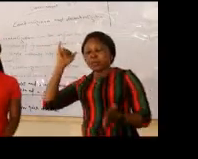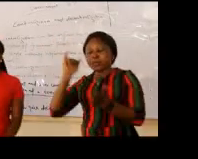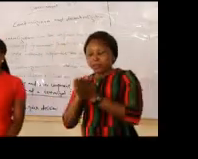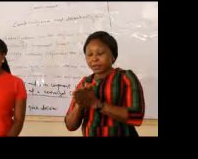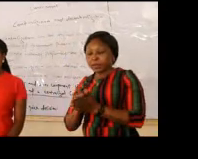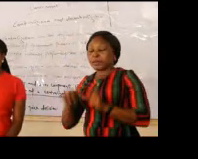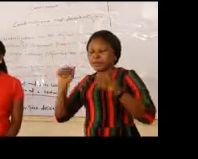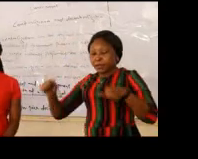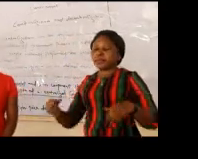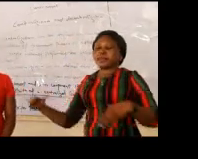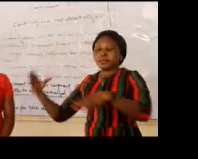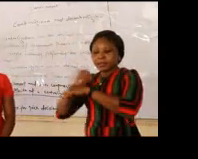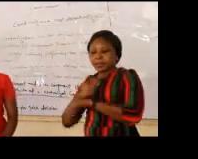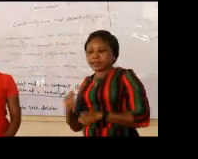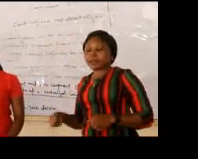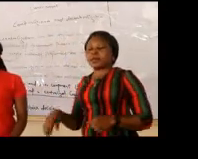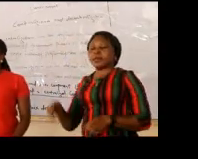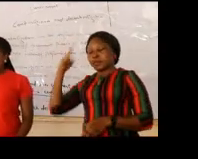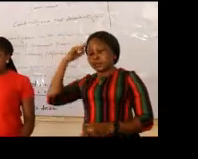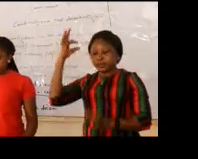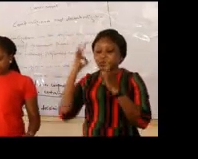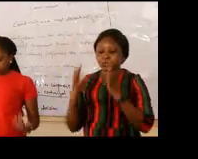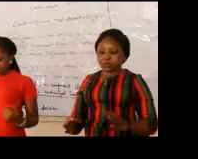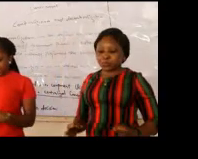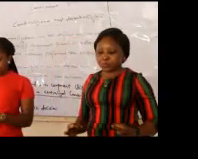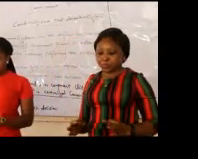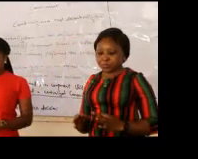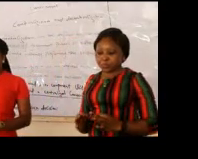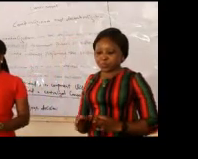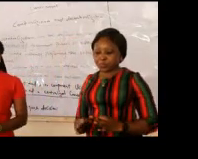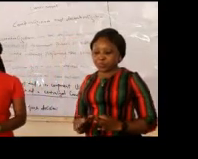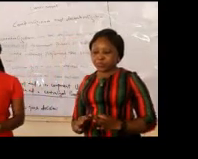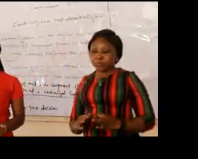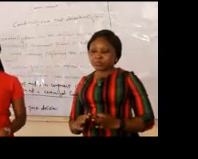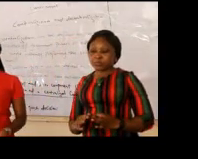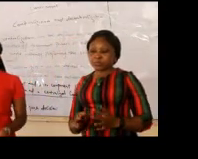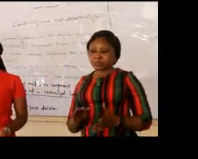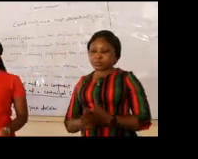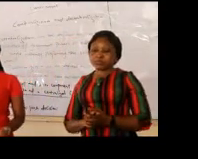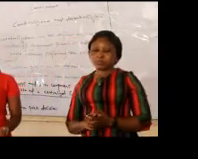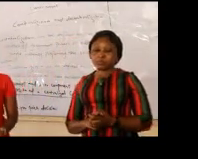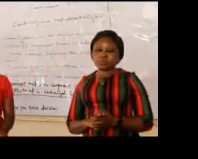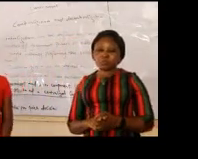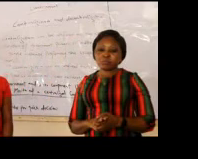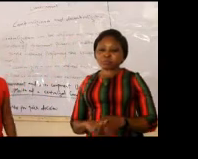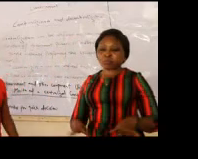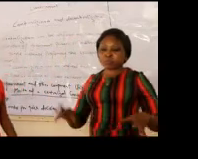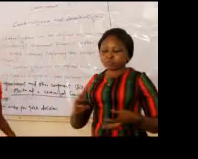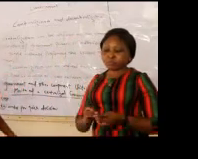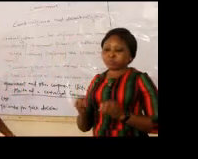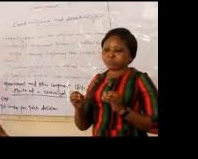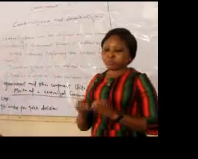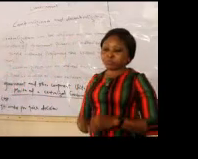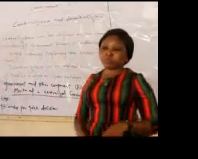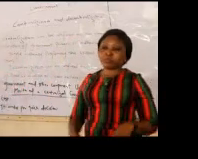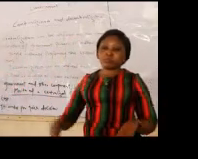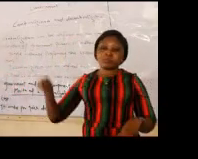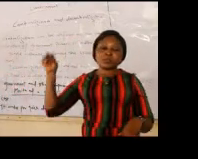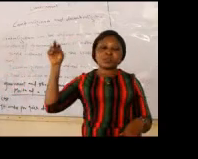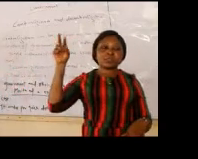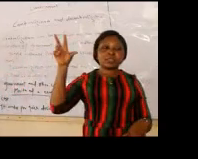Decision. Then another merit of a centralized administration is that it makes for